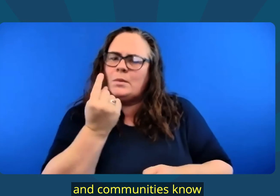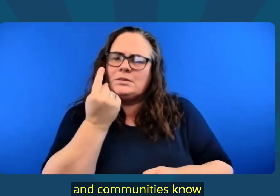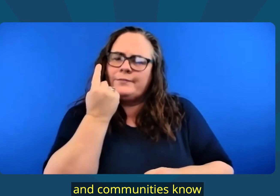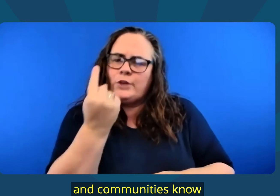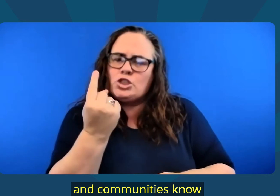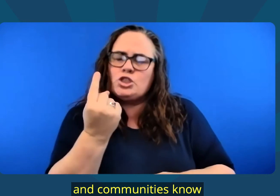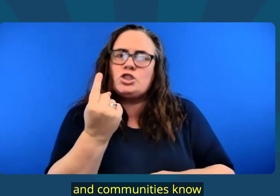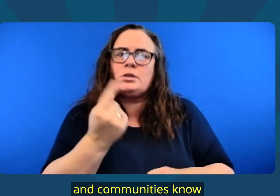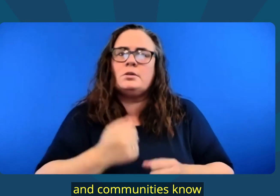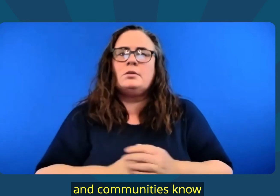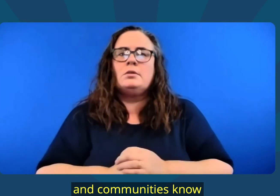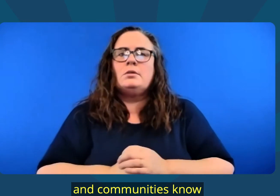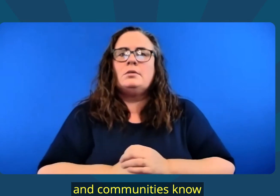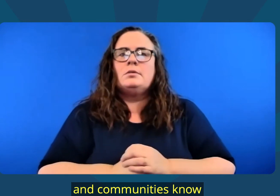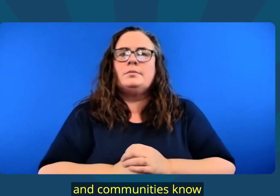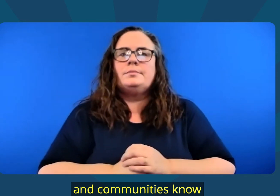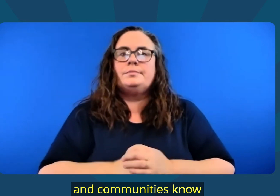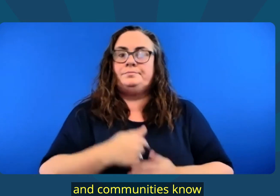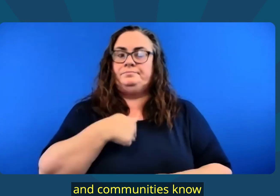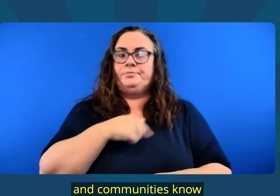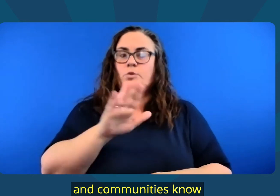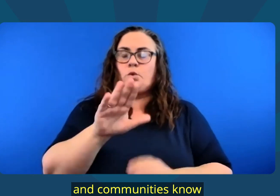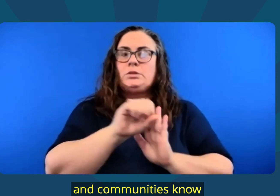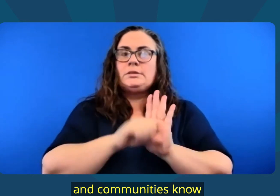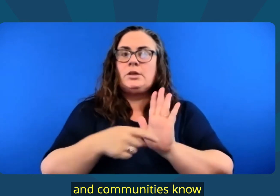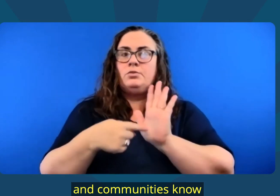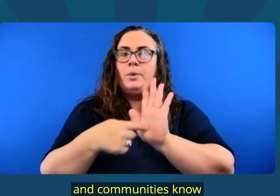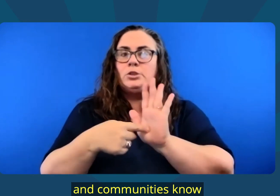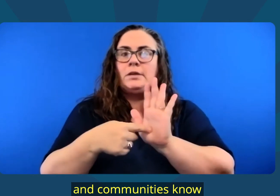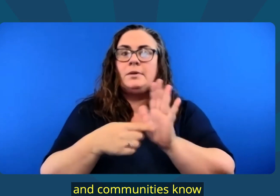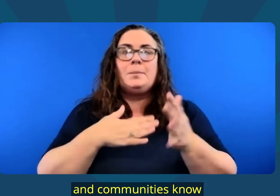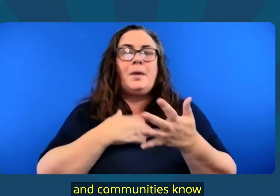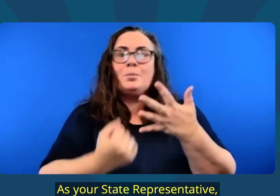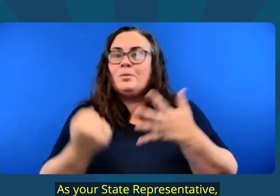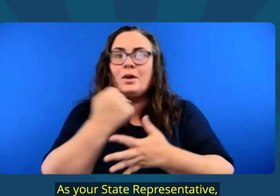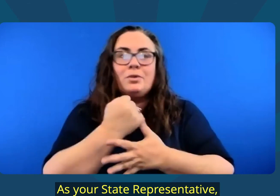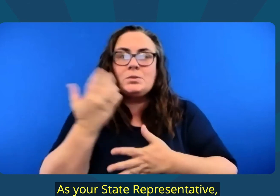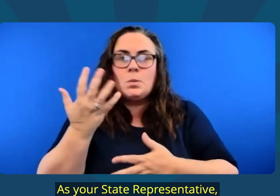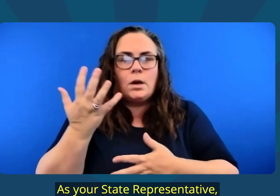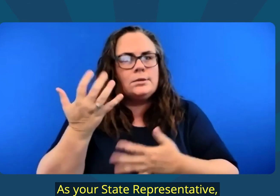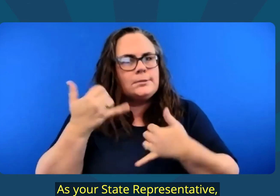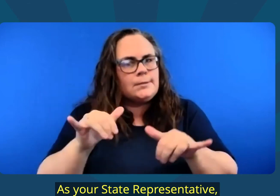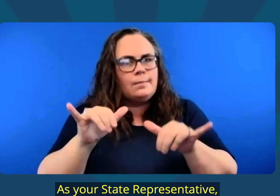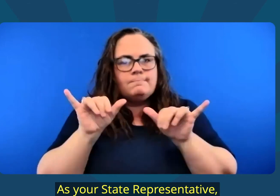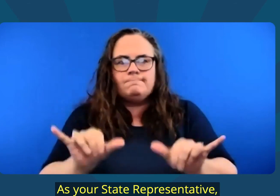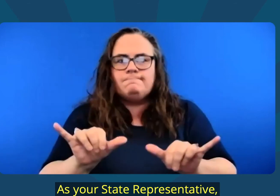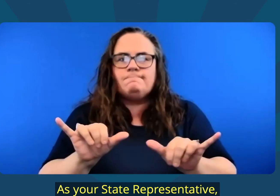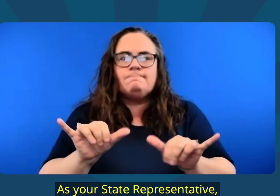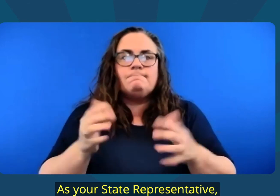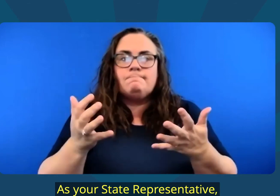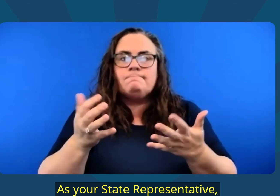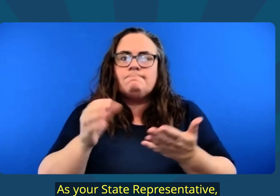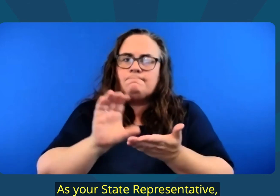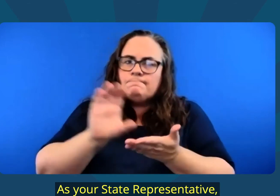always comes first. As your state representative,